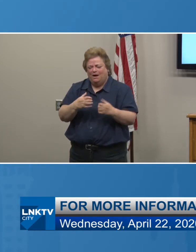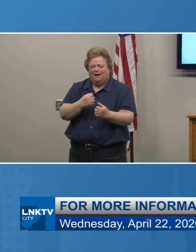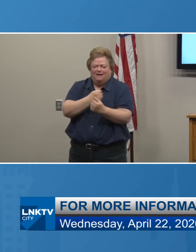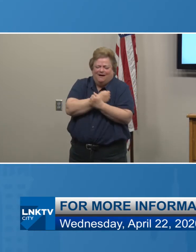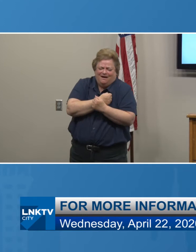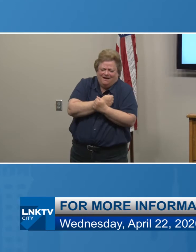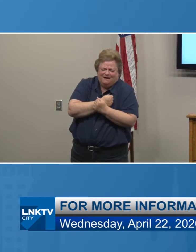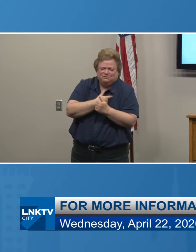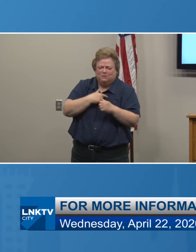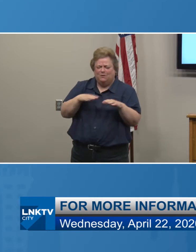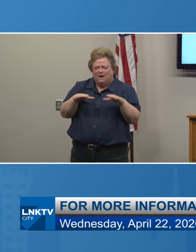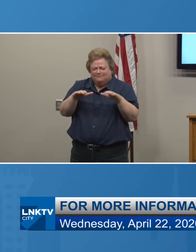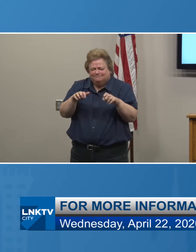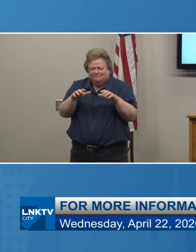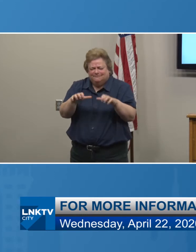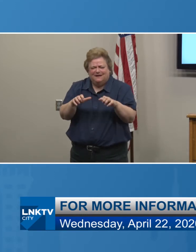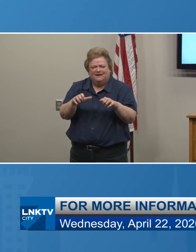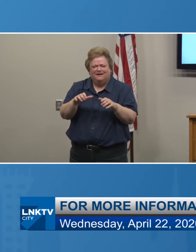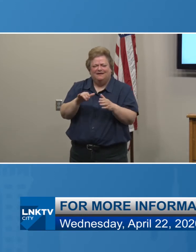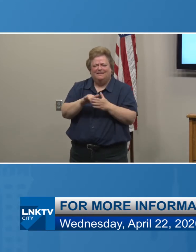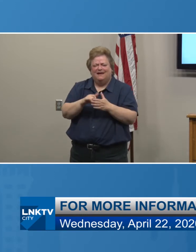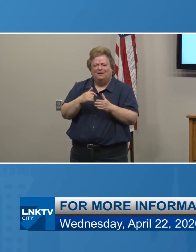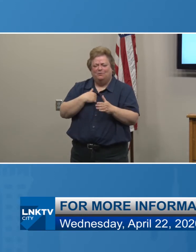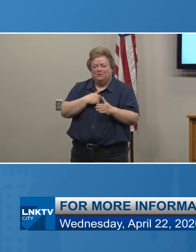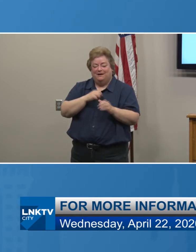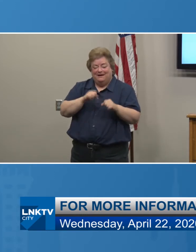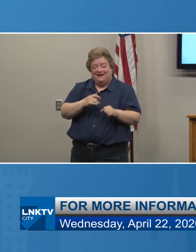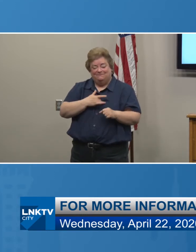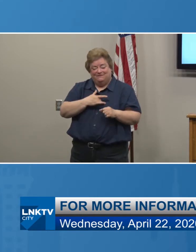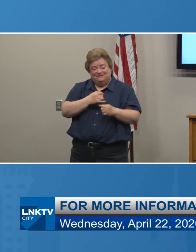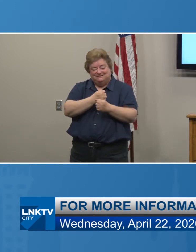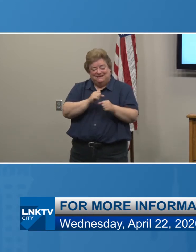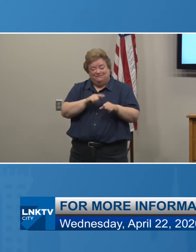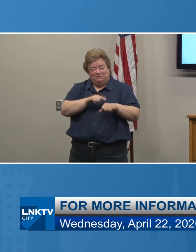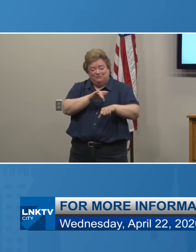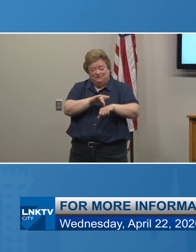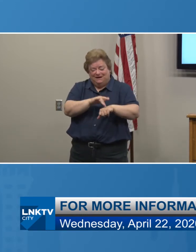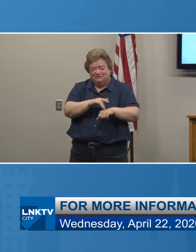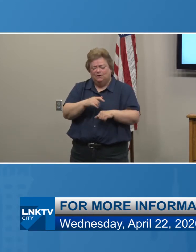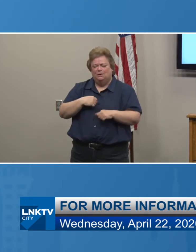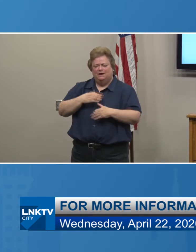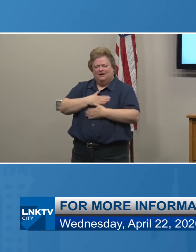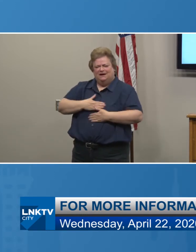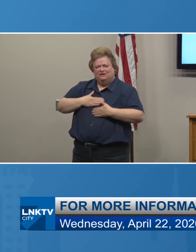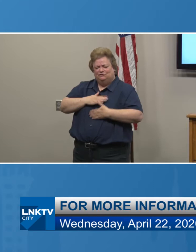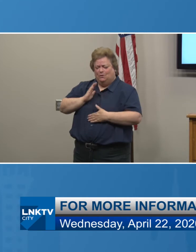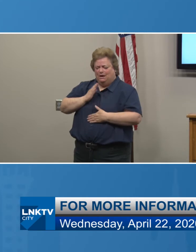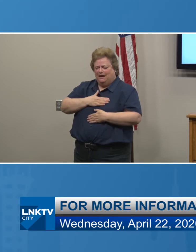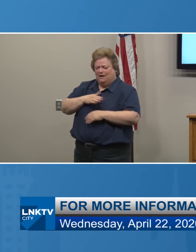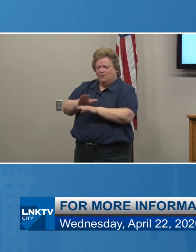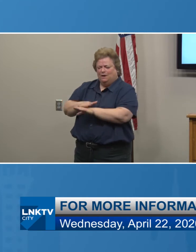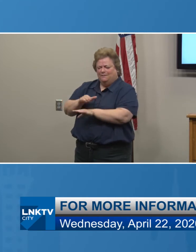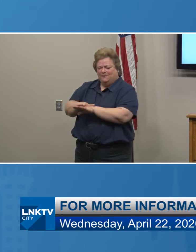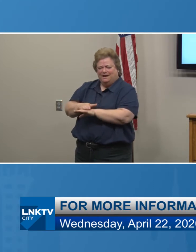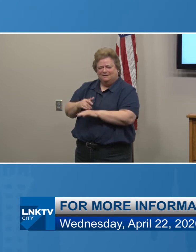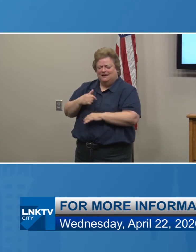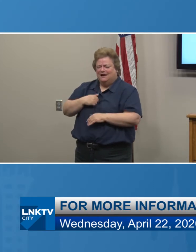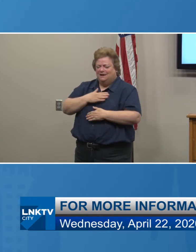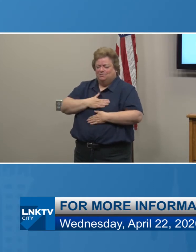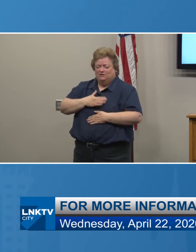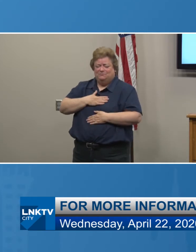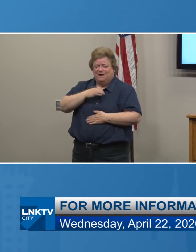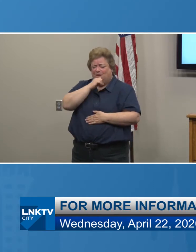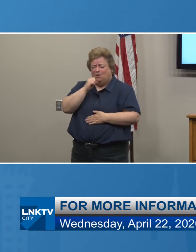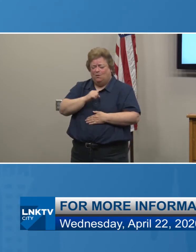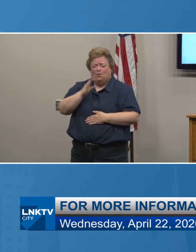can safely touch, and also to enjoy our pets. I appreciate so much my old cat, Glessie,